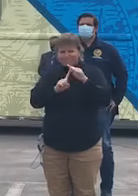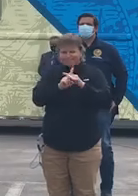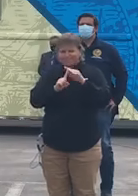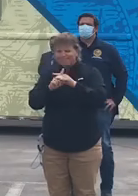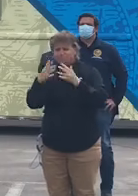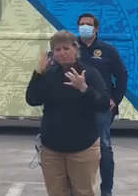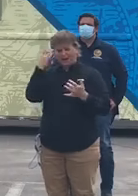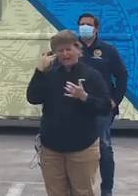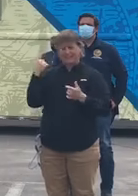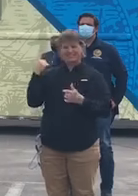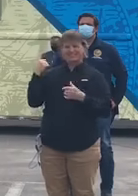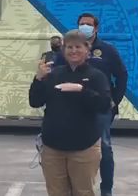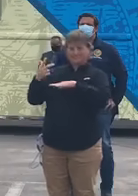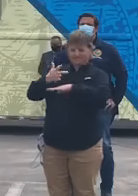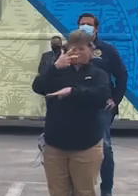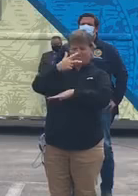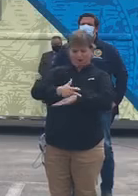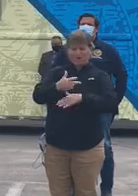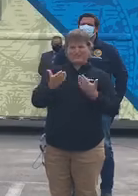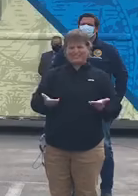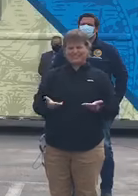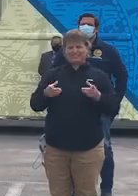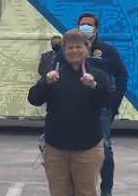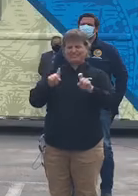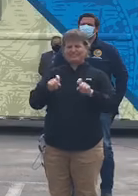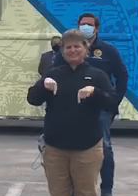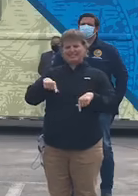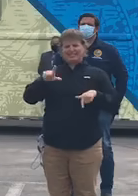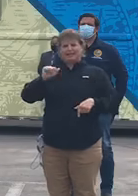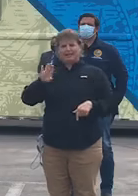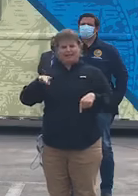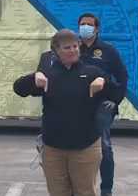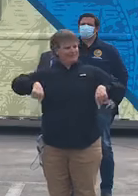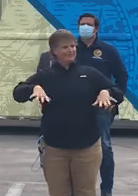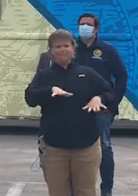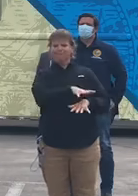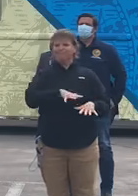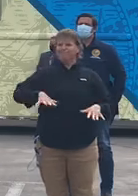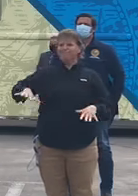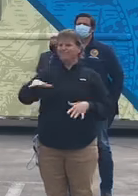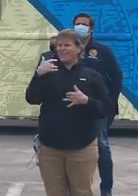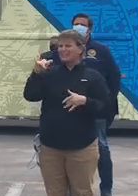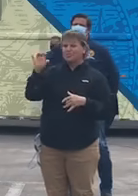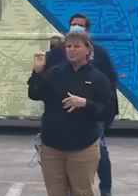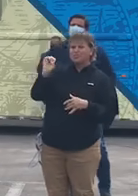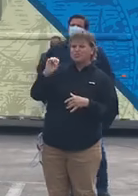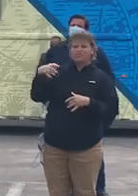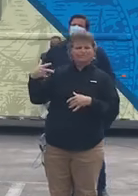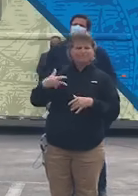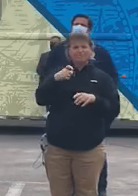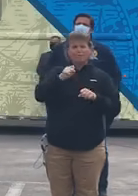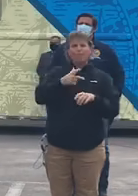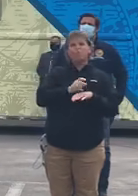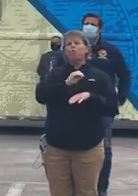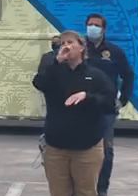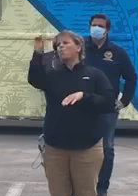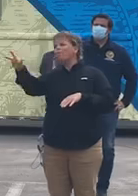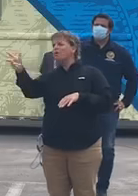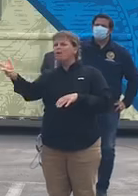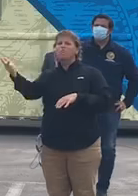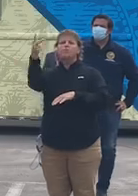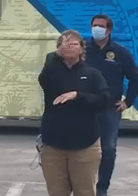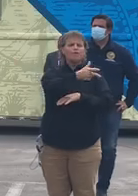this in on an emergency basis if we had to put it on the road to do emergency testing at a long-term care facility or some other hotspot